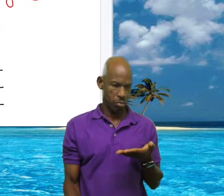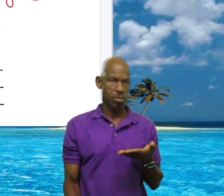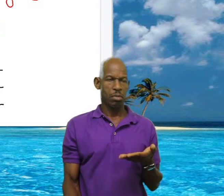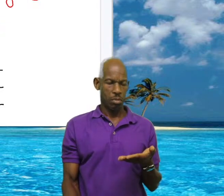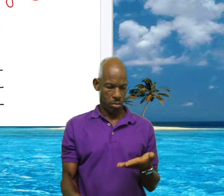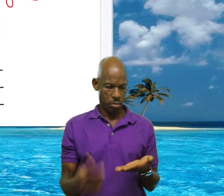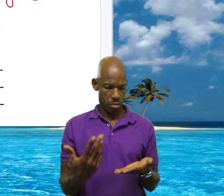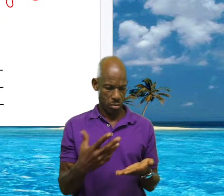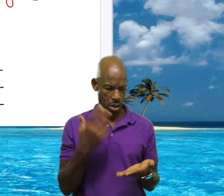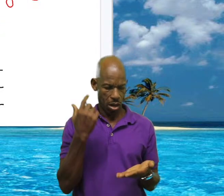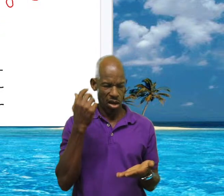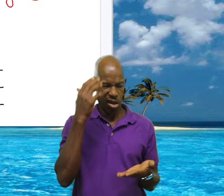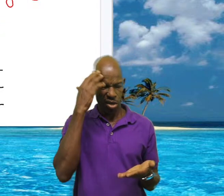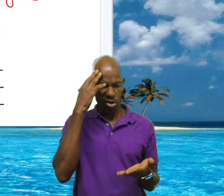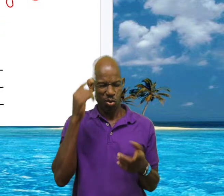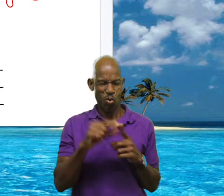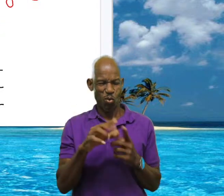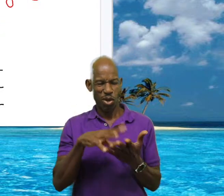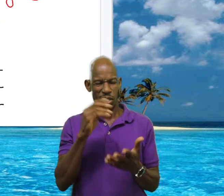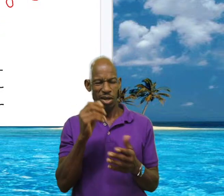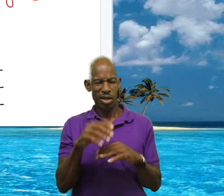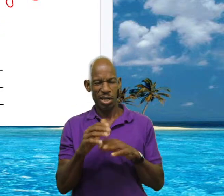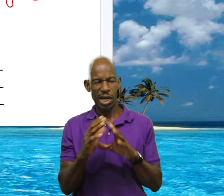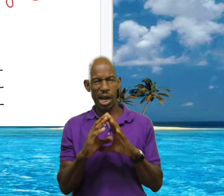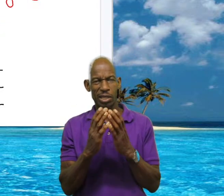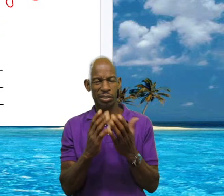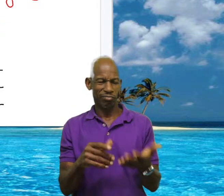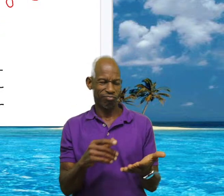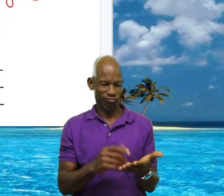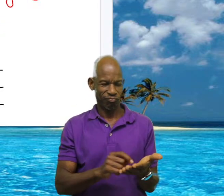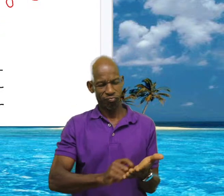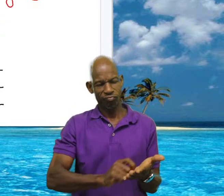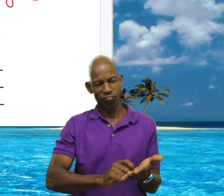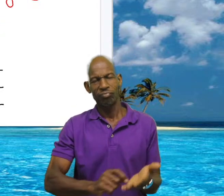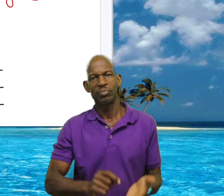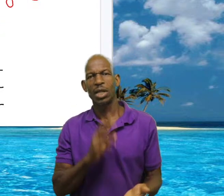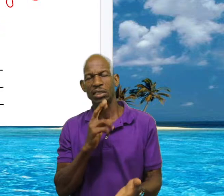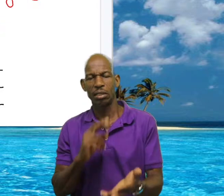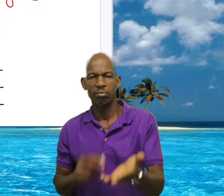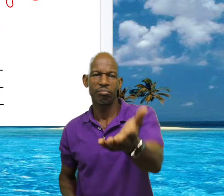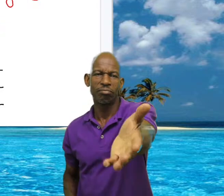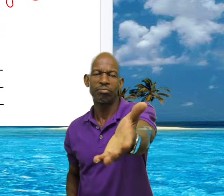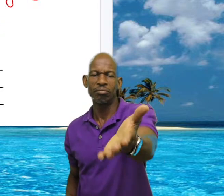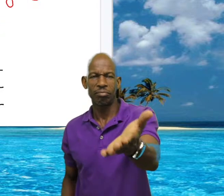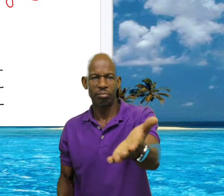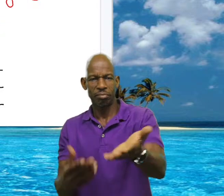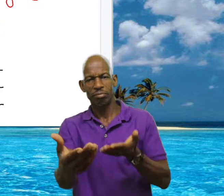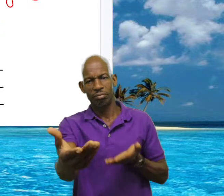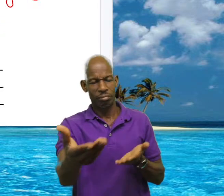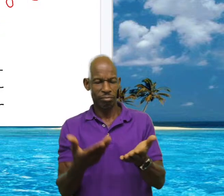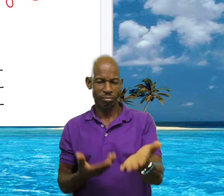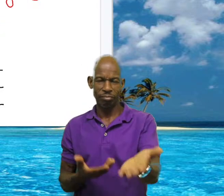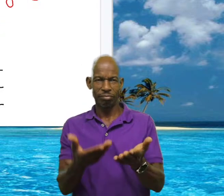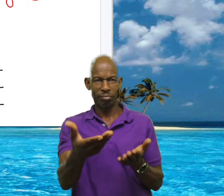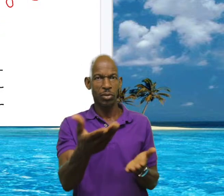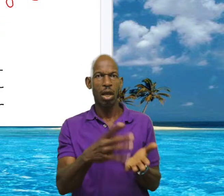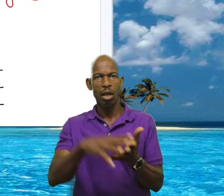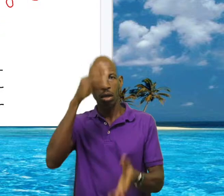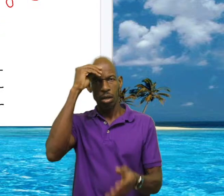Practice to write sentences, right? So that they will understand. So this is what is happening. So you need to know